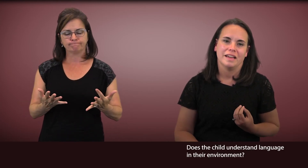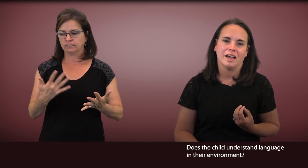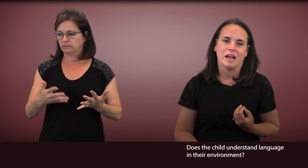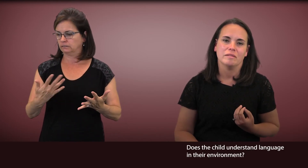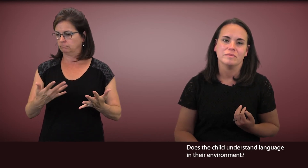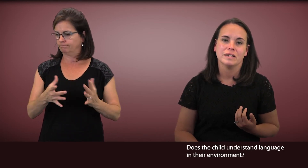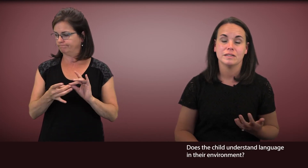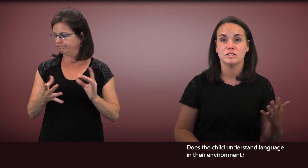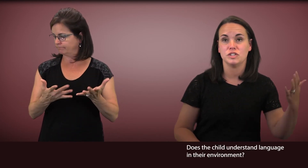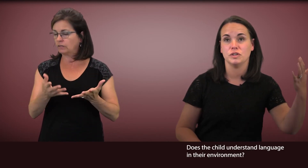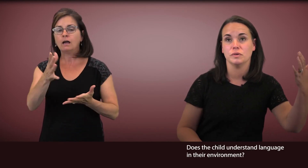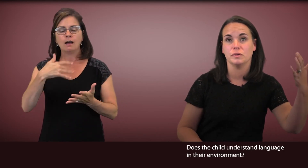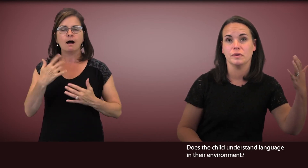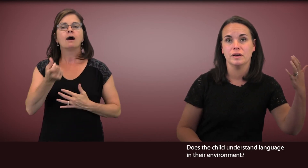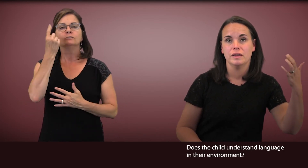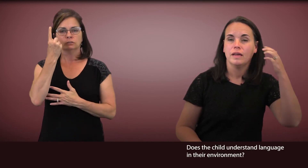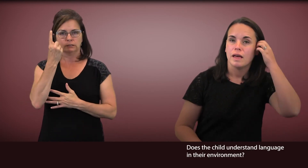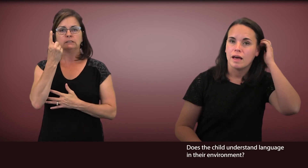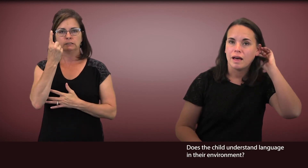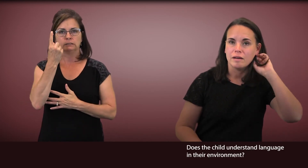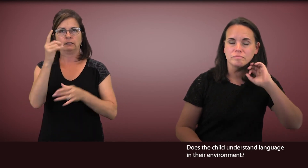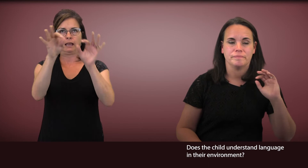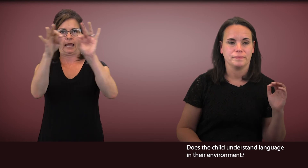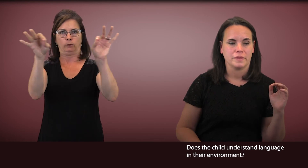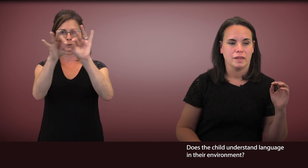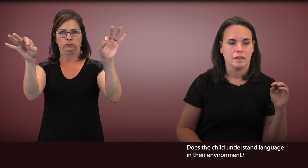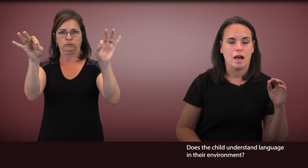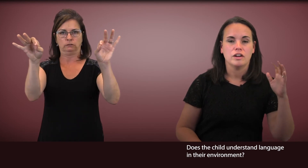ability to